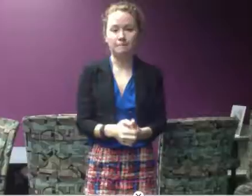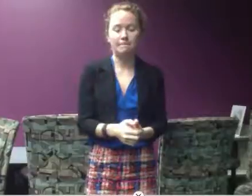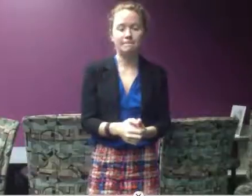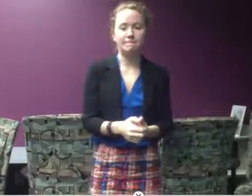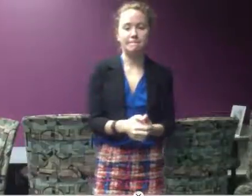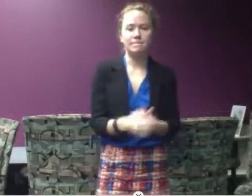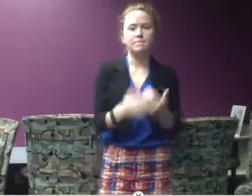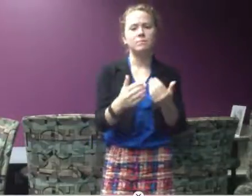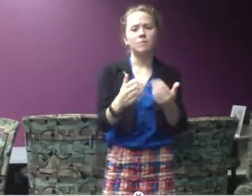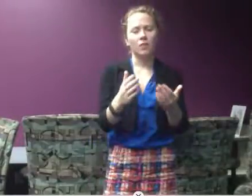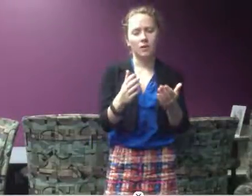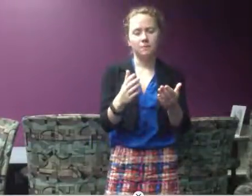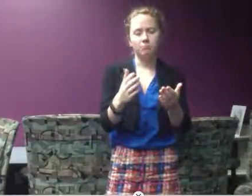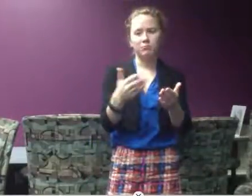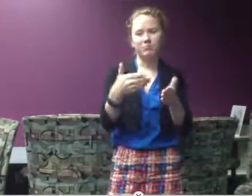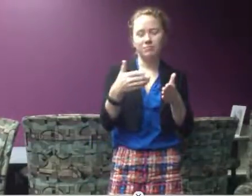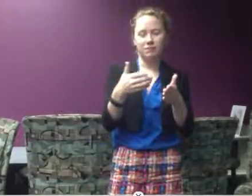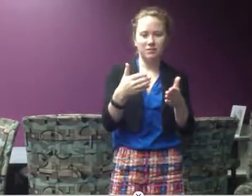So the formula